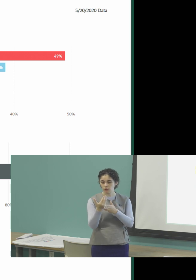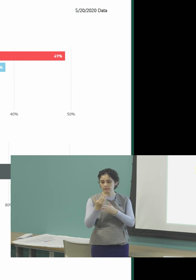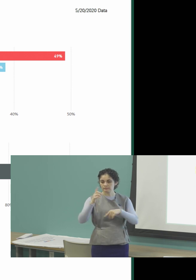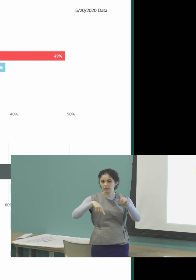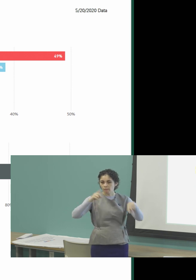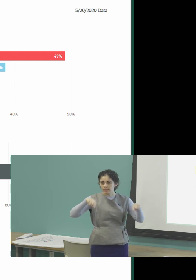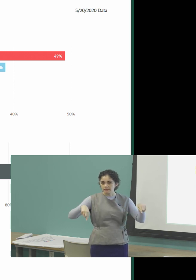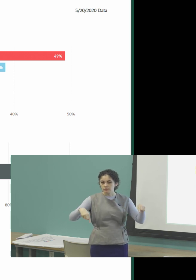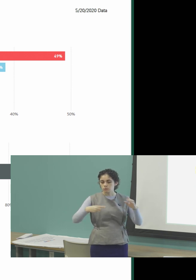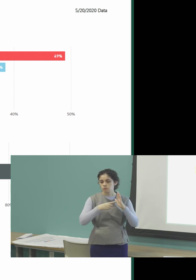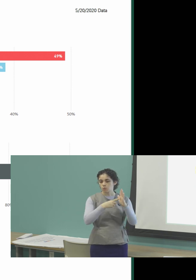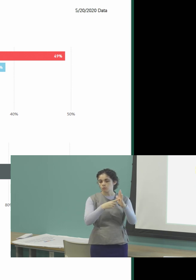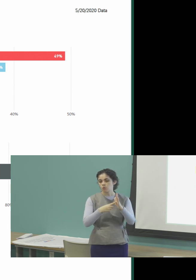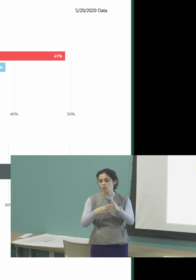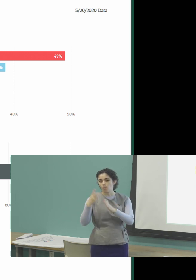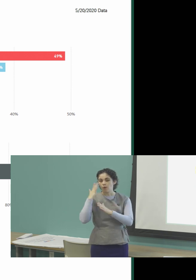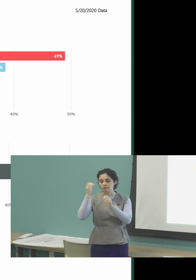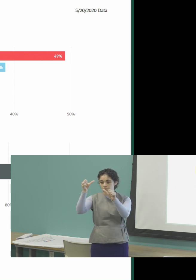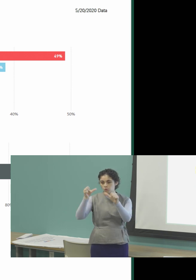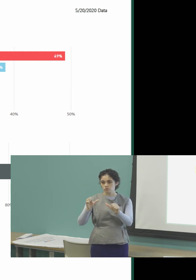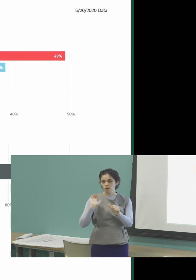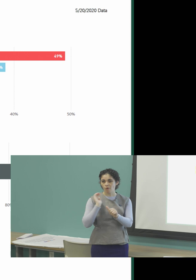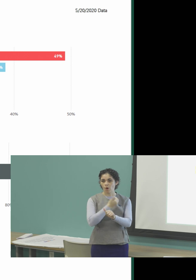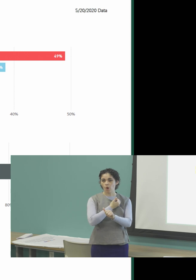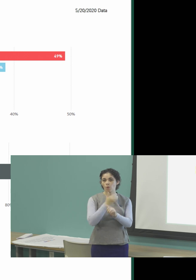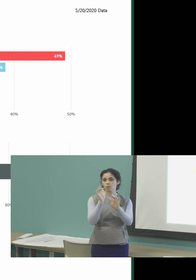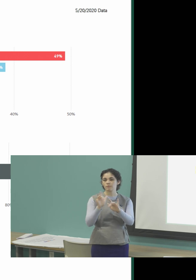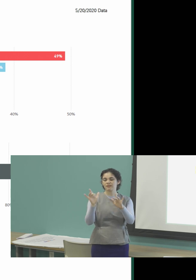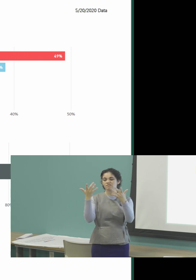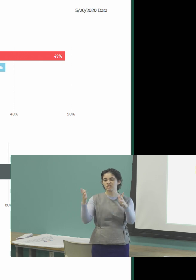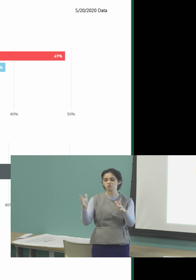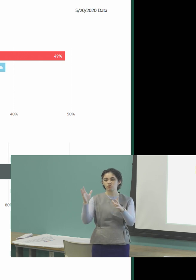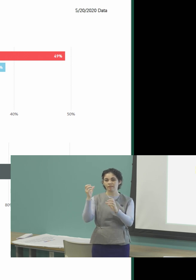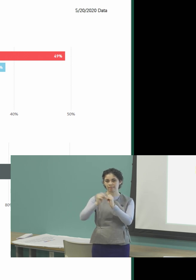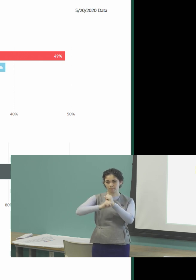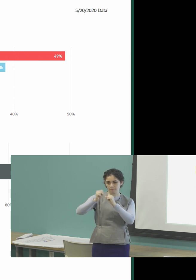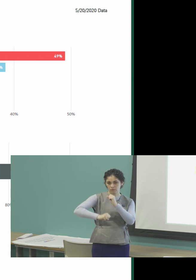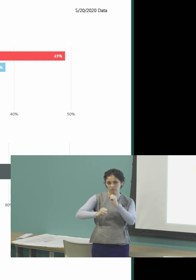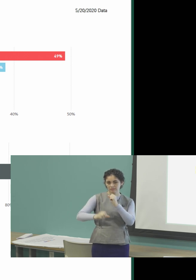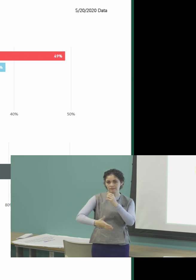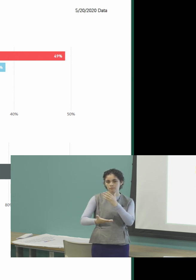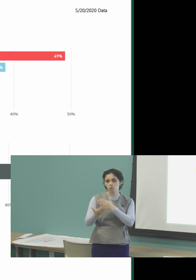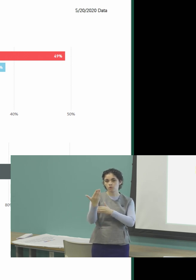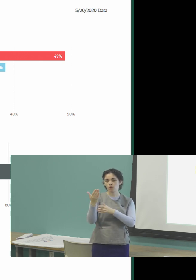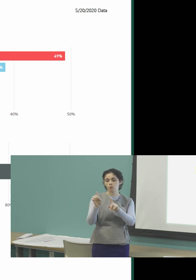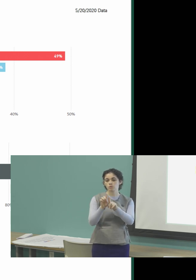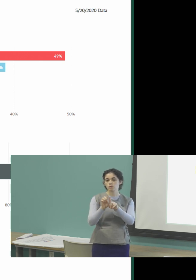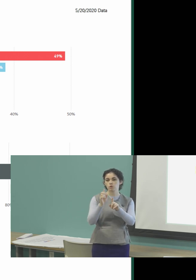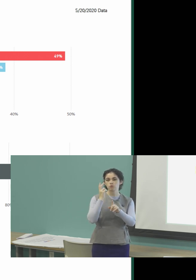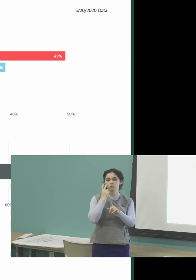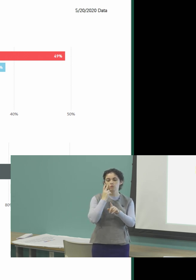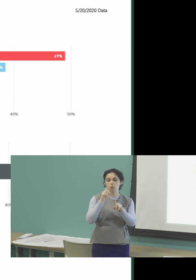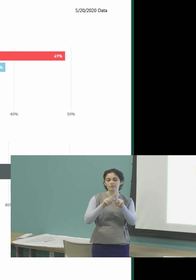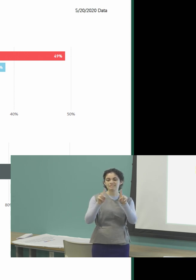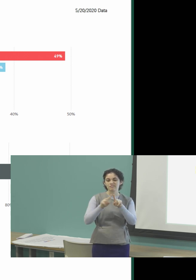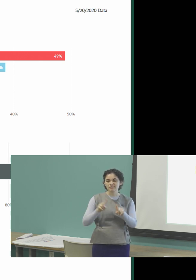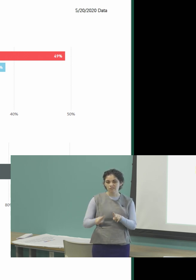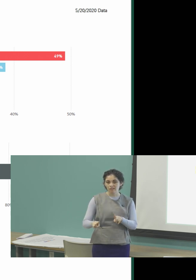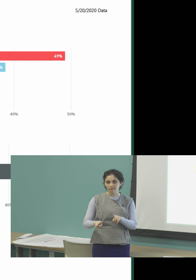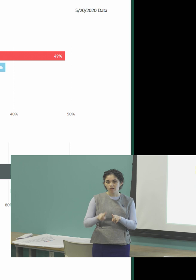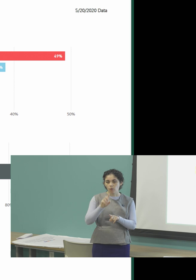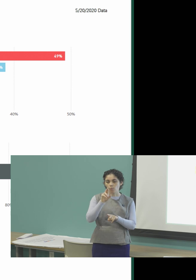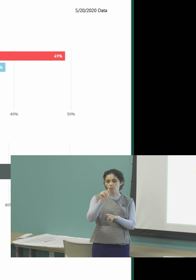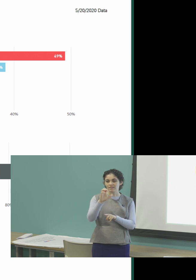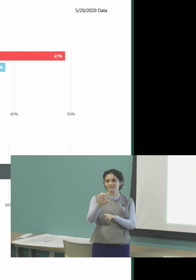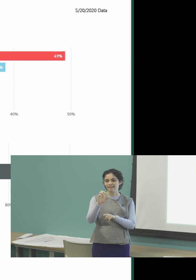different ways, which is always posted to our website after this press conference. But this just shows you the racial and ethnic breakdowns of our